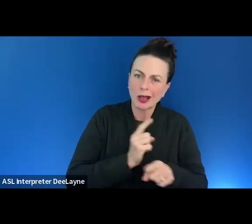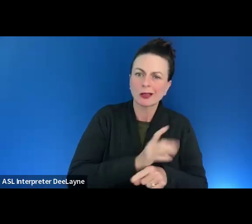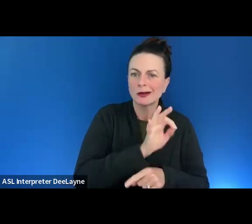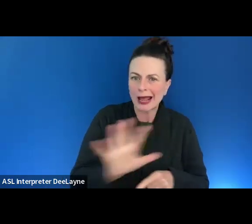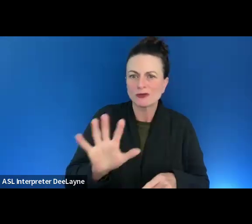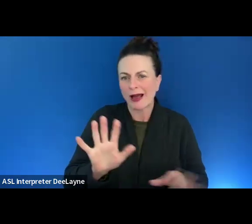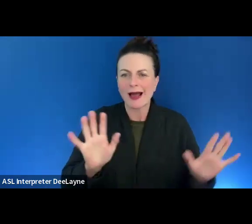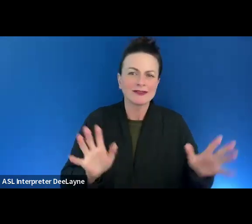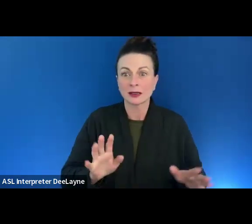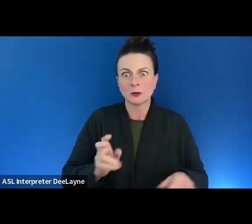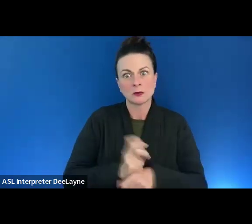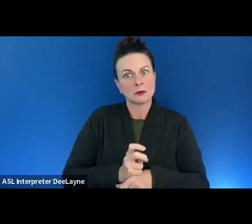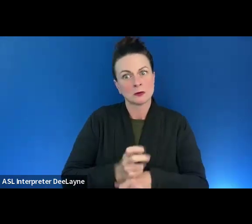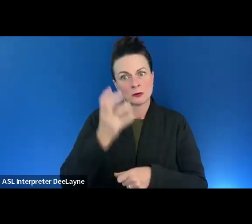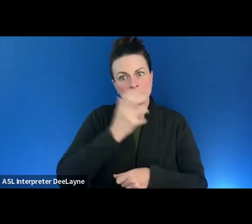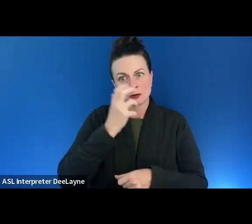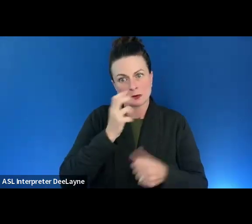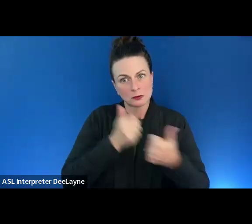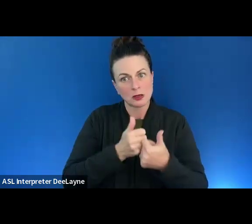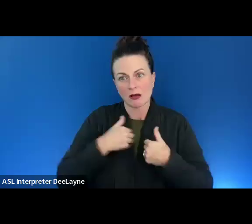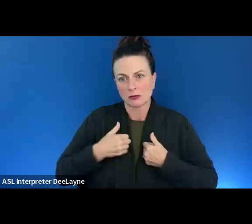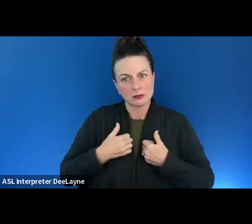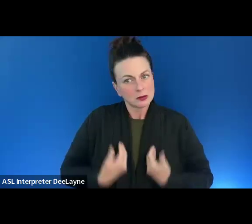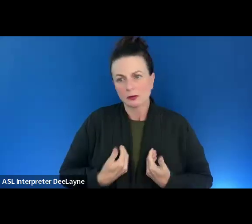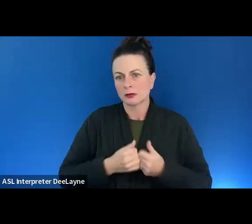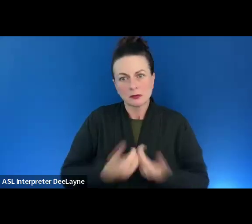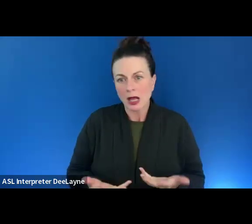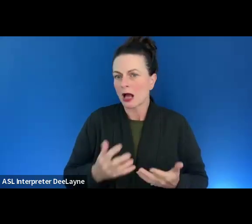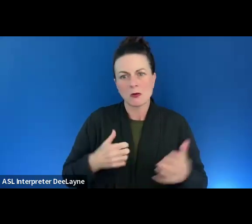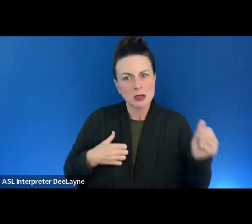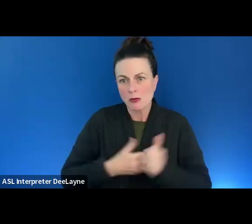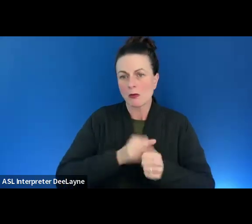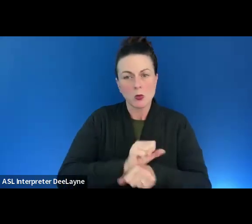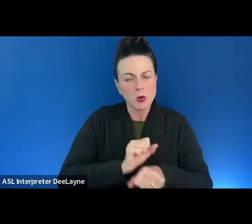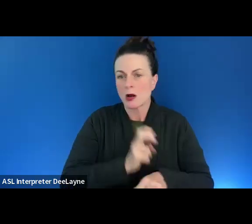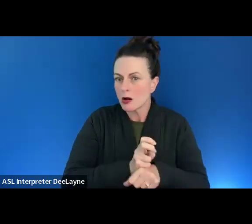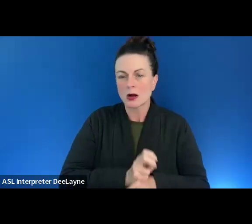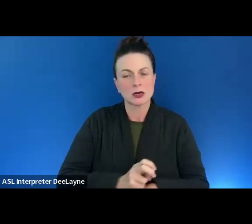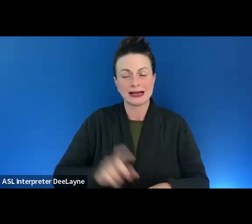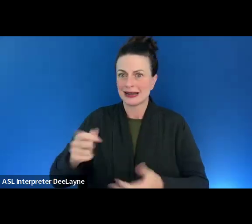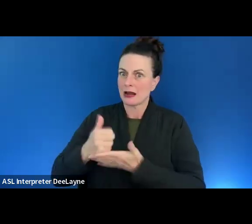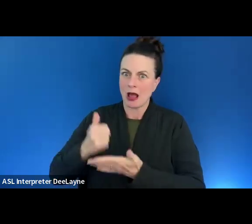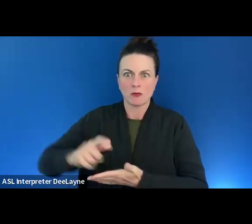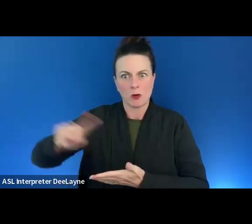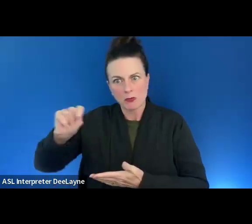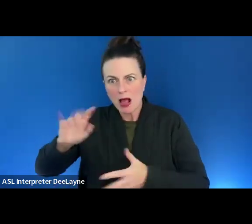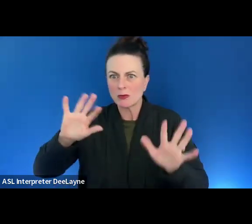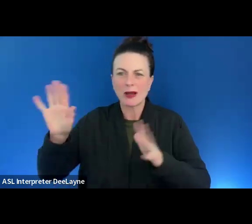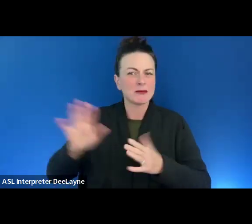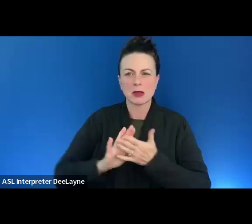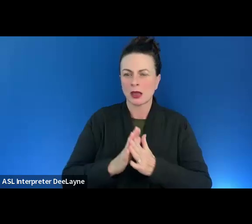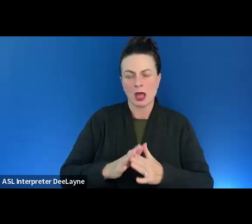And for me, it was very difficult. Fatigue wise, I wasn't able to keep up with the work, needing help using the restroom and things like that. It